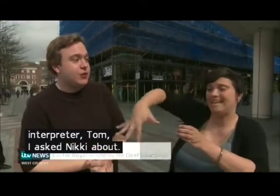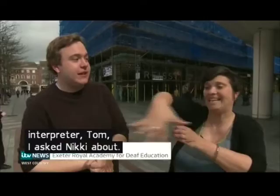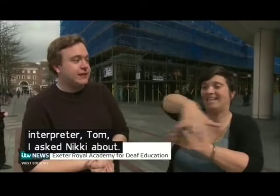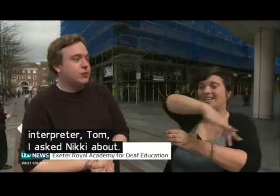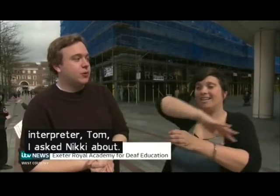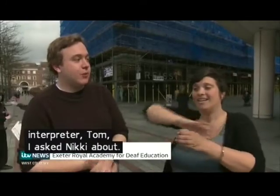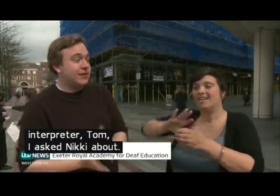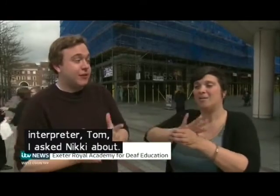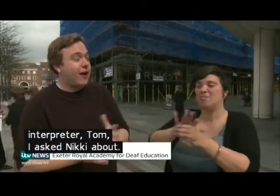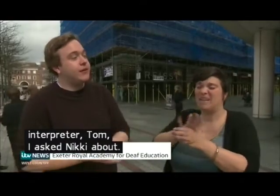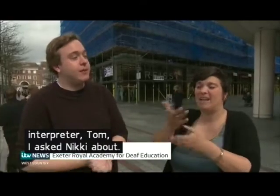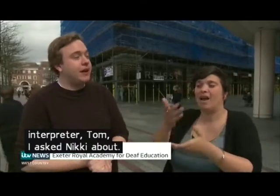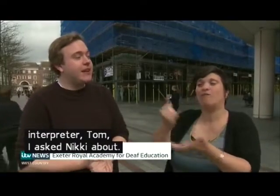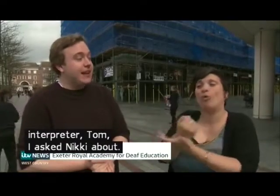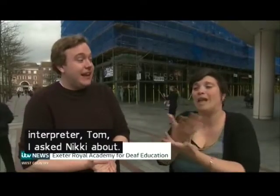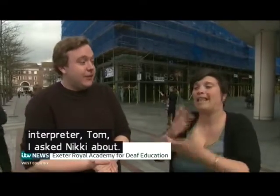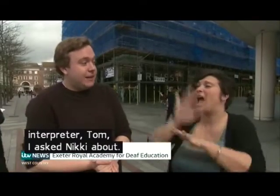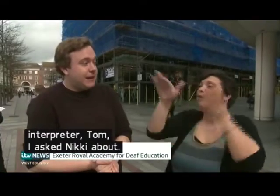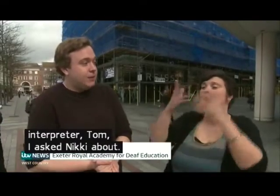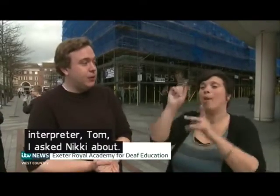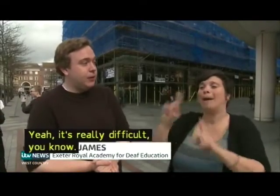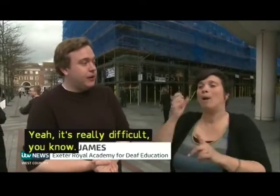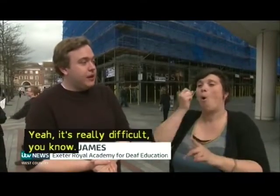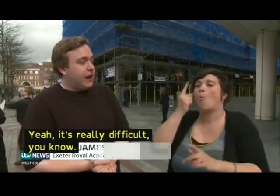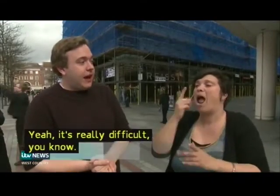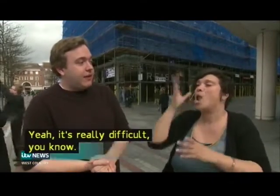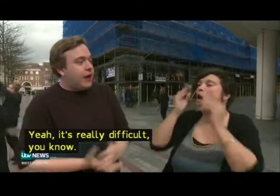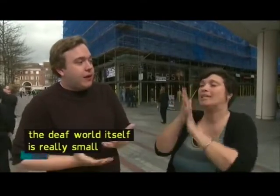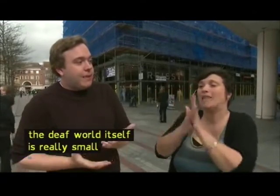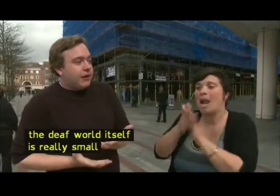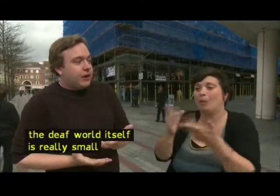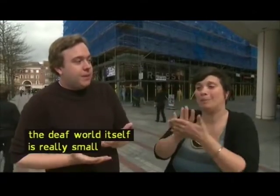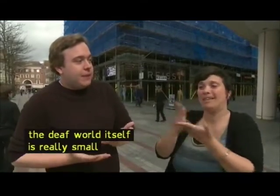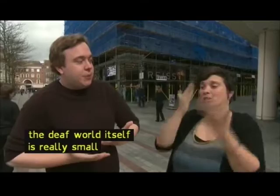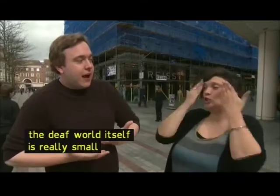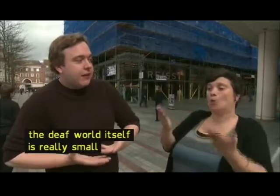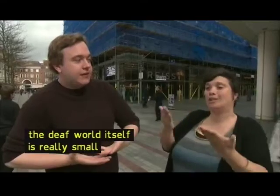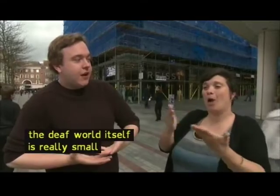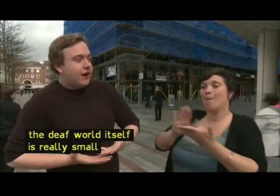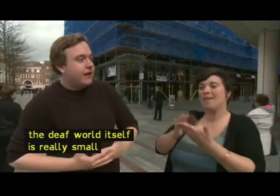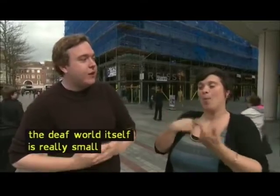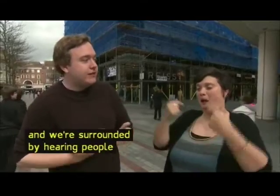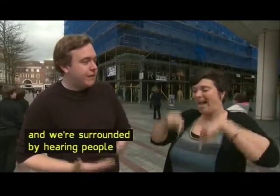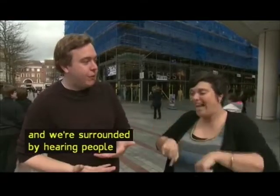really small, and we're surrounded by hearing people. And out and about, people can't sign, they're not deaf